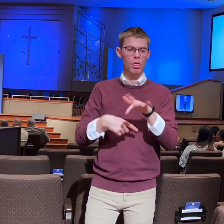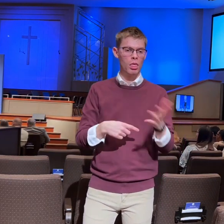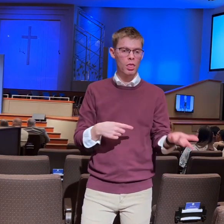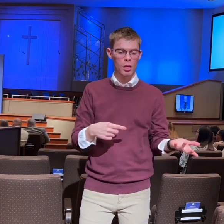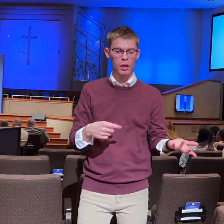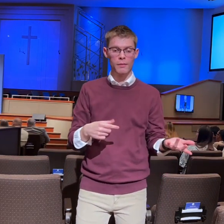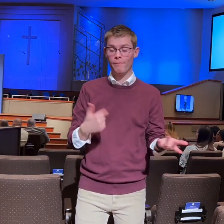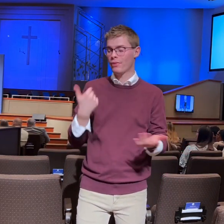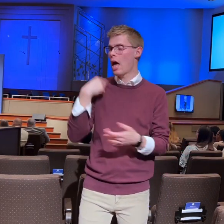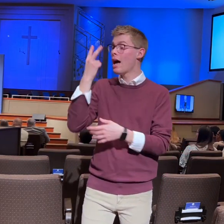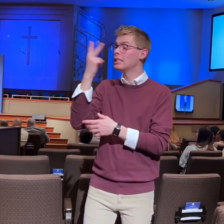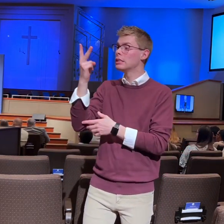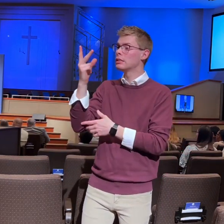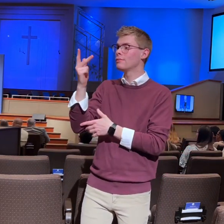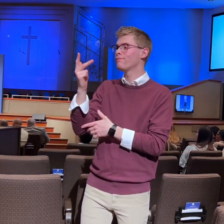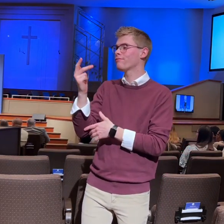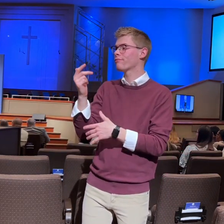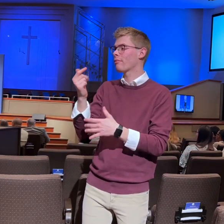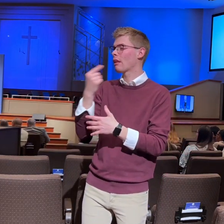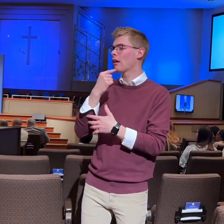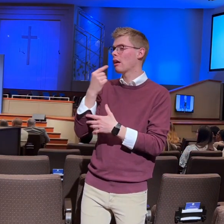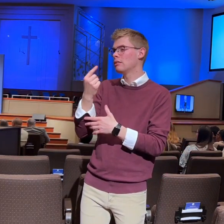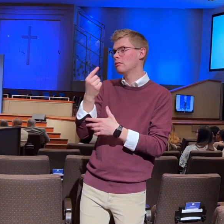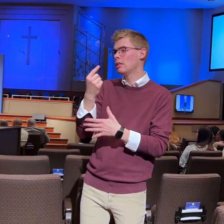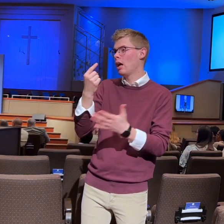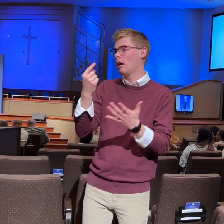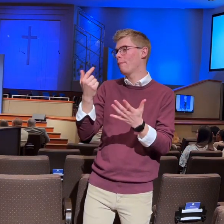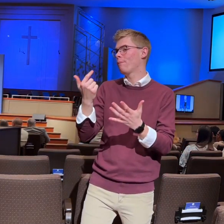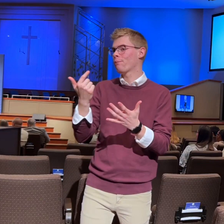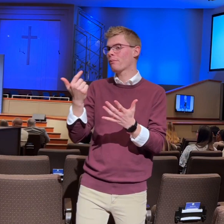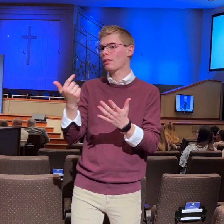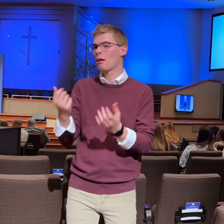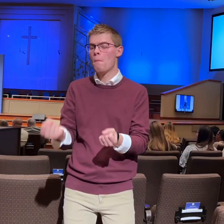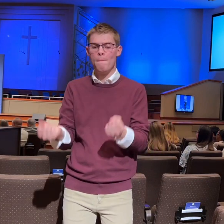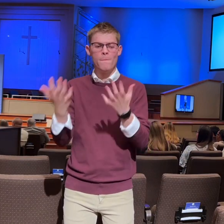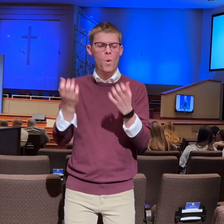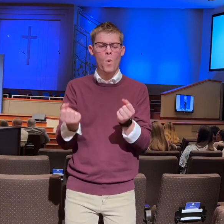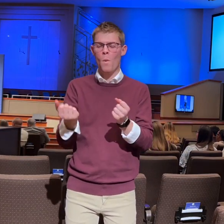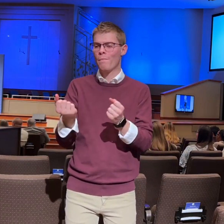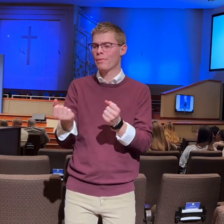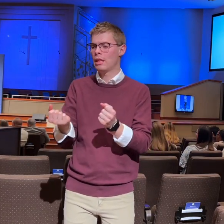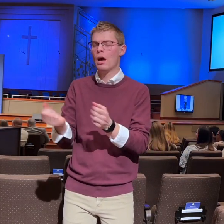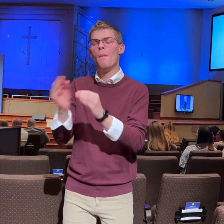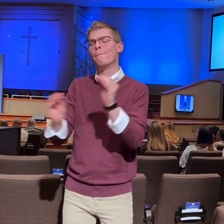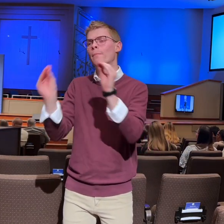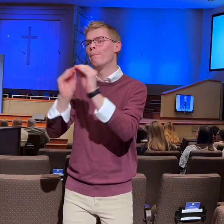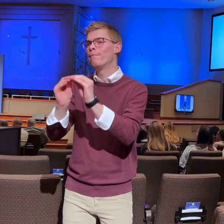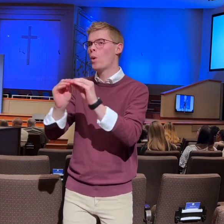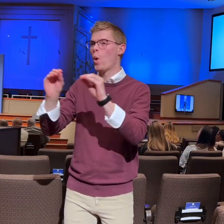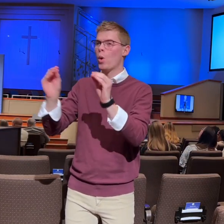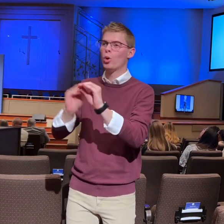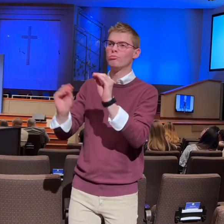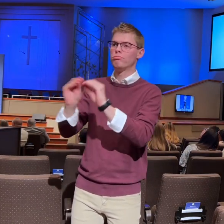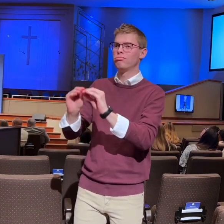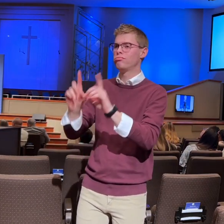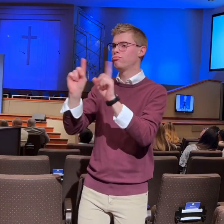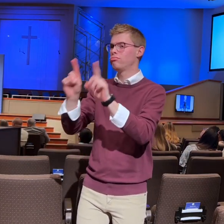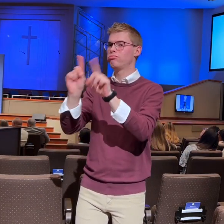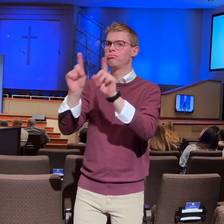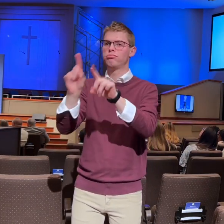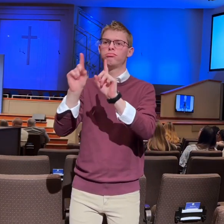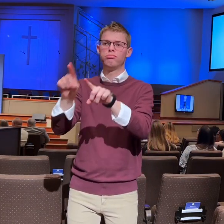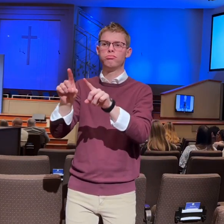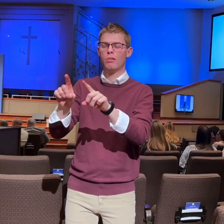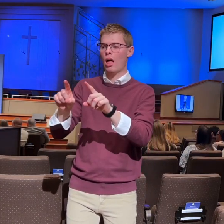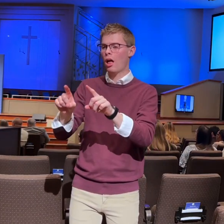so much the more as you see the day approaching. I believe we need Sunday morning, Sunday night, and Wednesday night. I believe we need preaching. I believe we need to be in the word of God